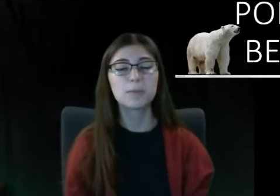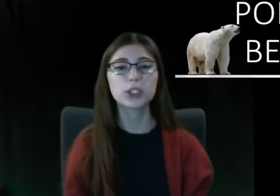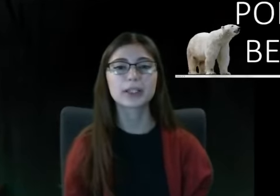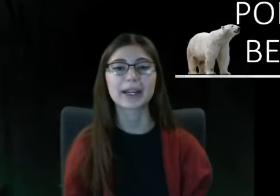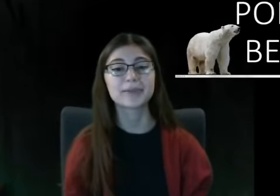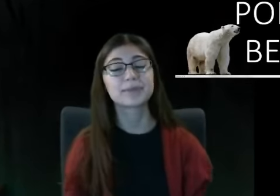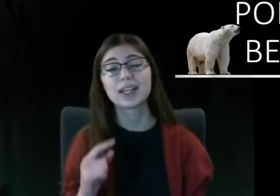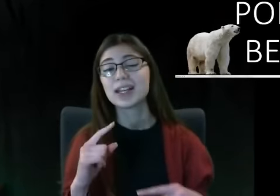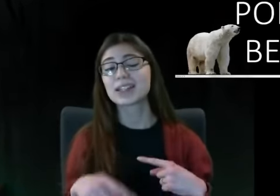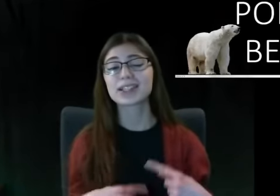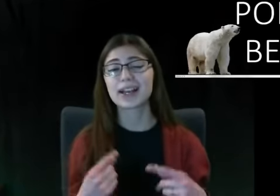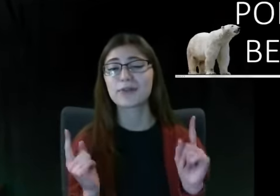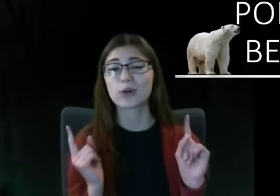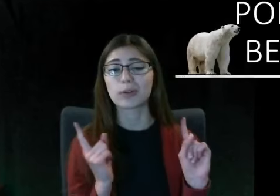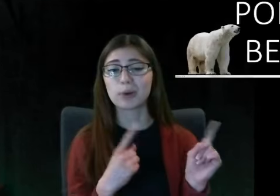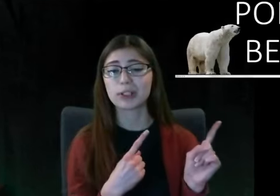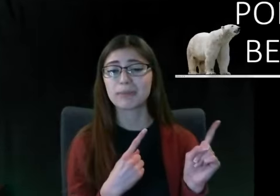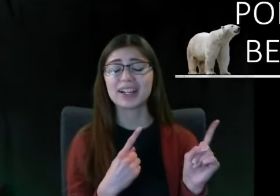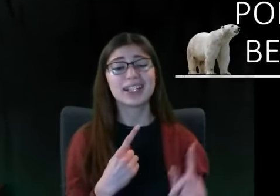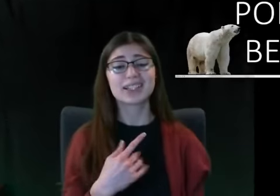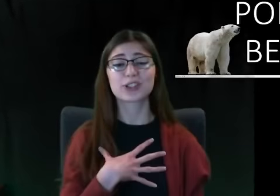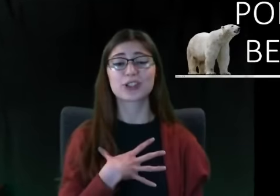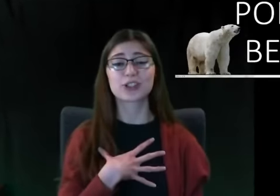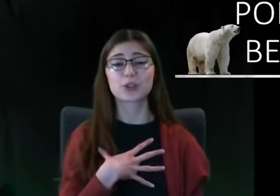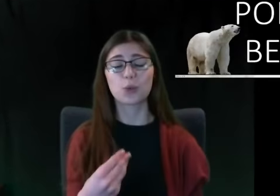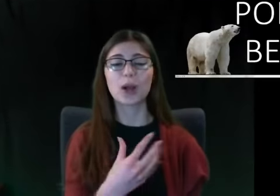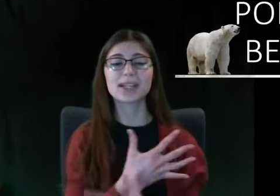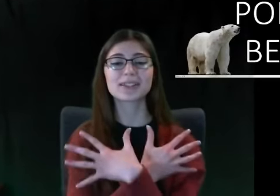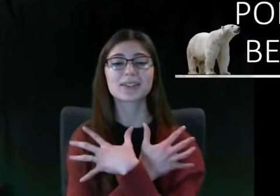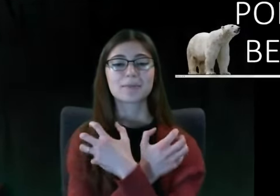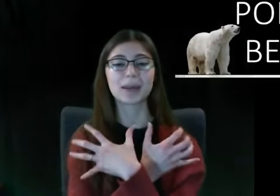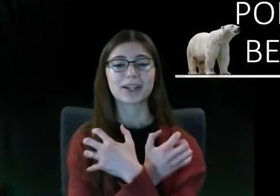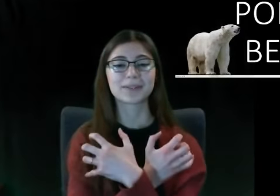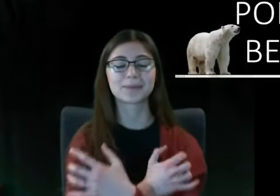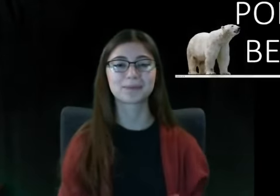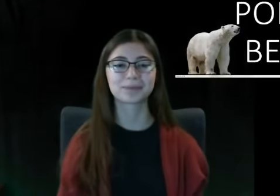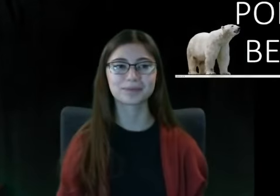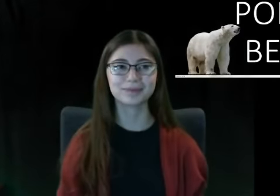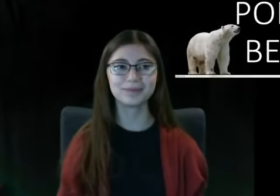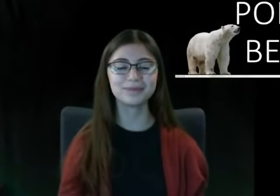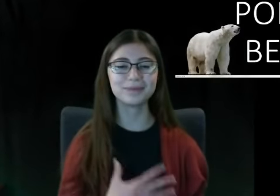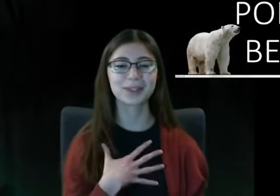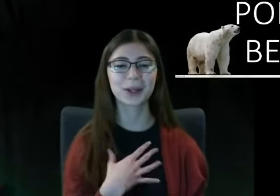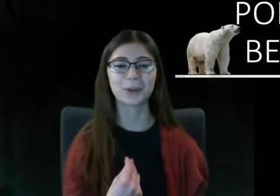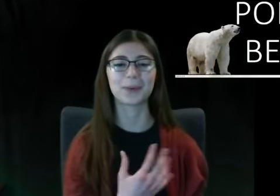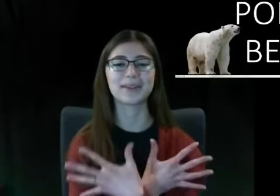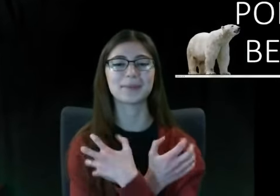Polar bear. The sign for polar bear is just white bear. White bear.